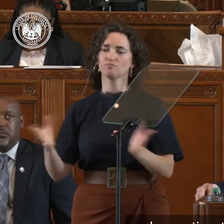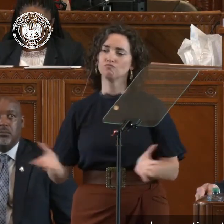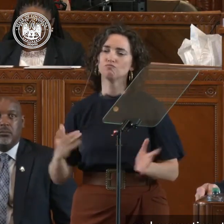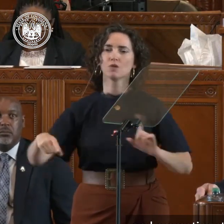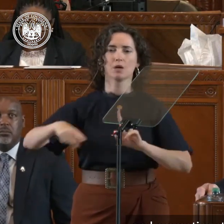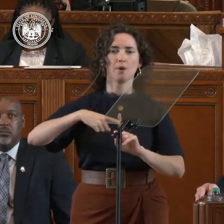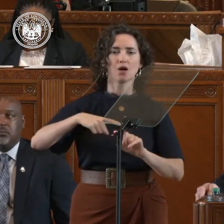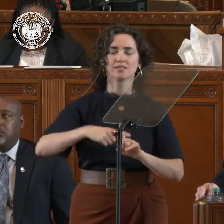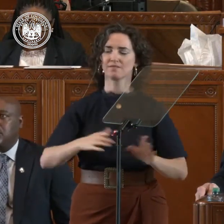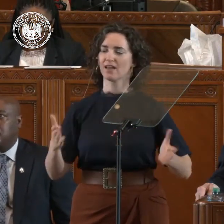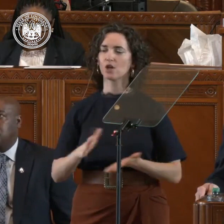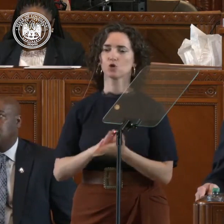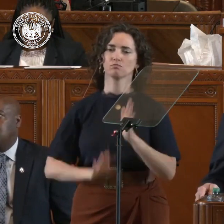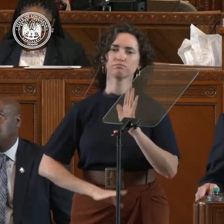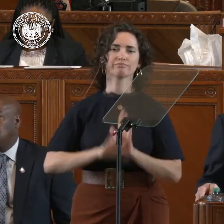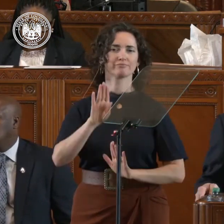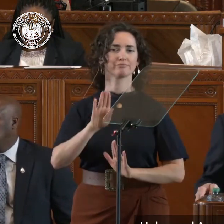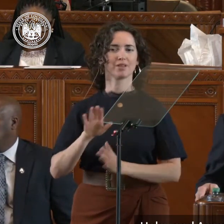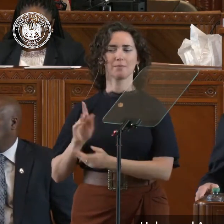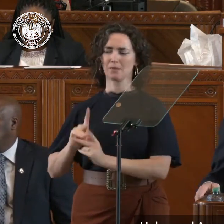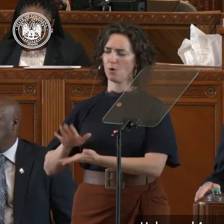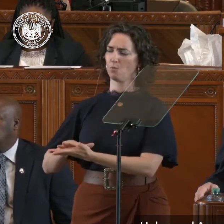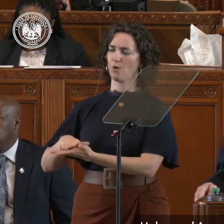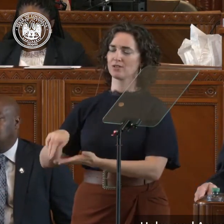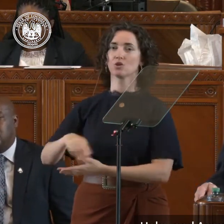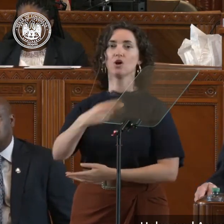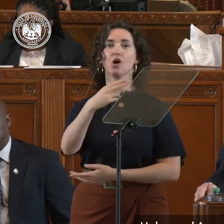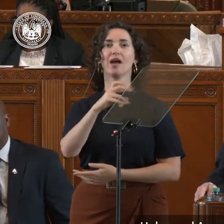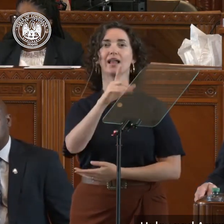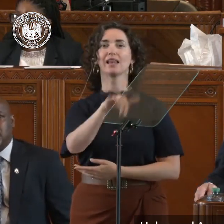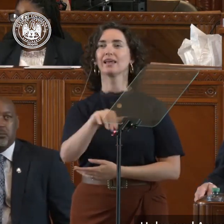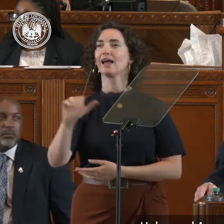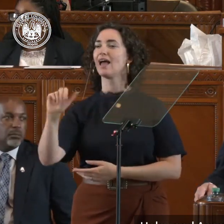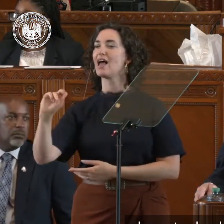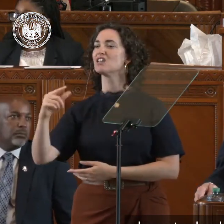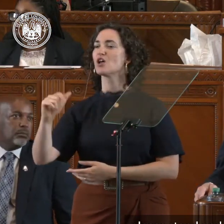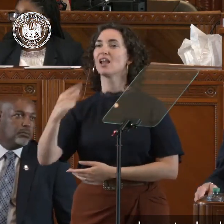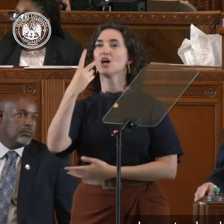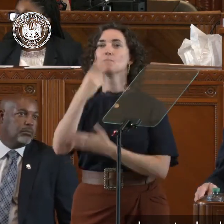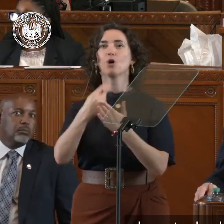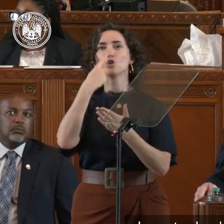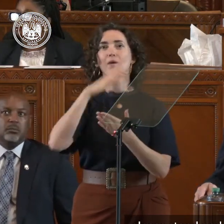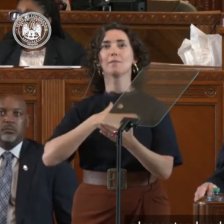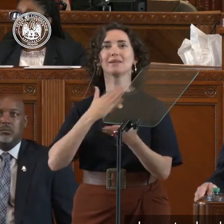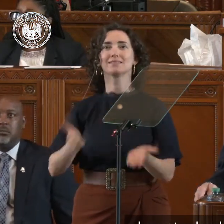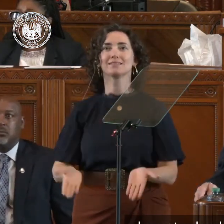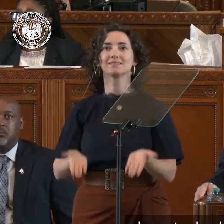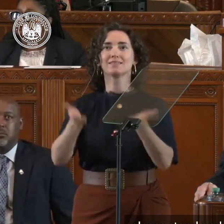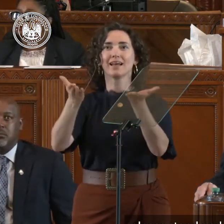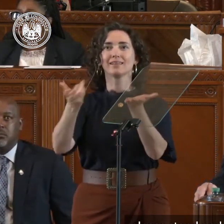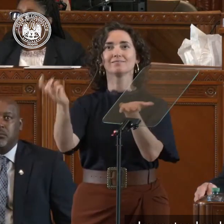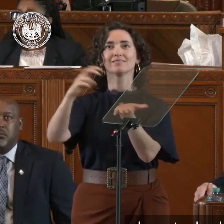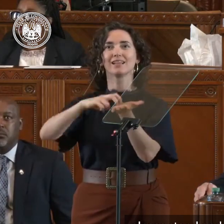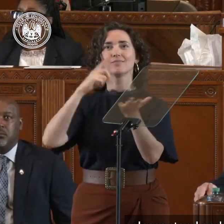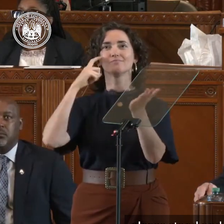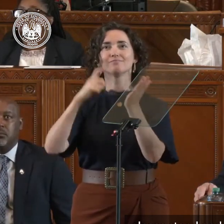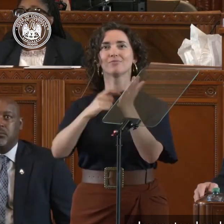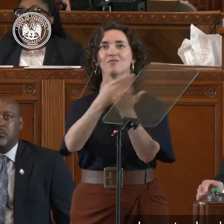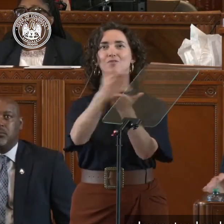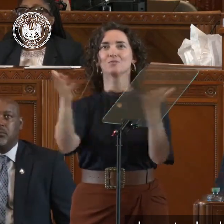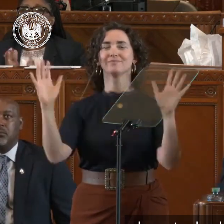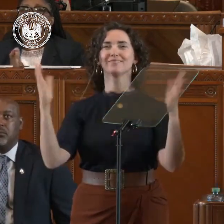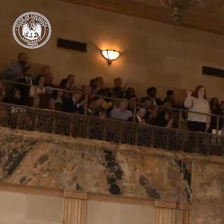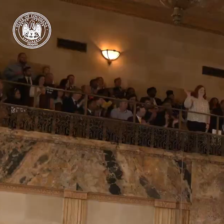promoting student success. Haley and Angela, would you please stand and be recognized?